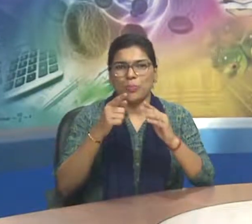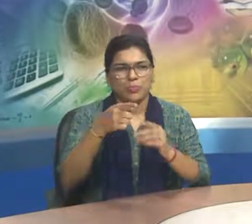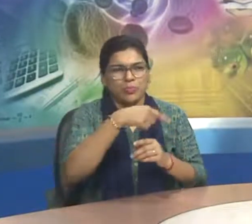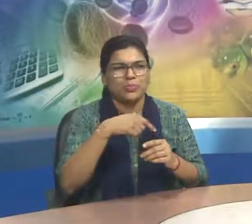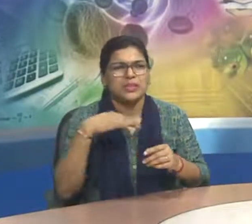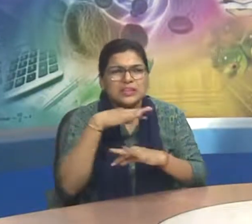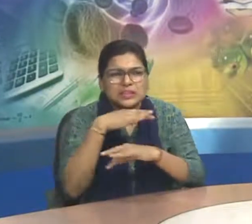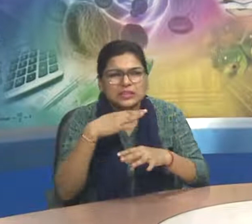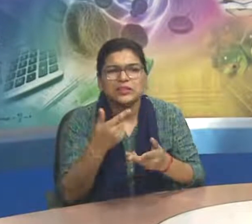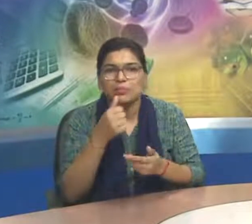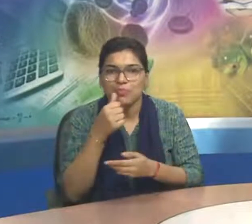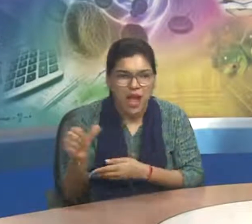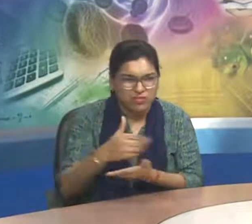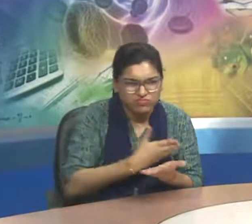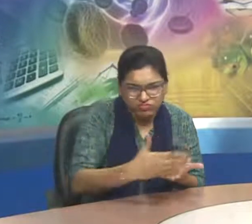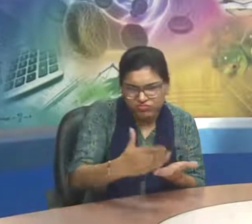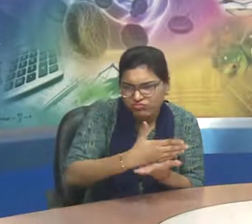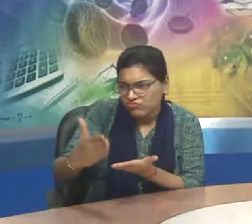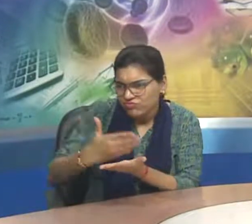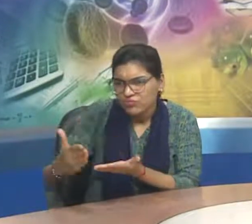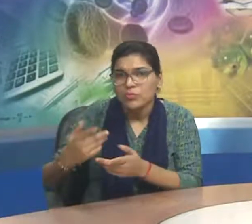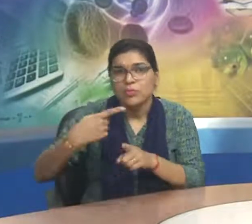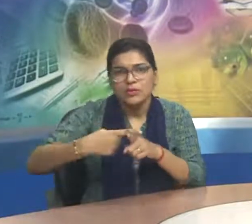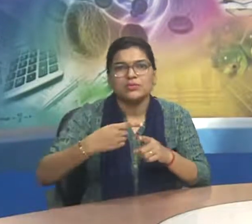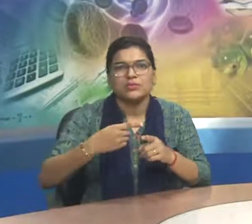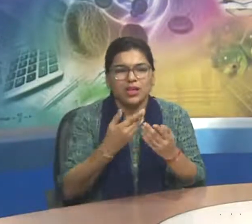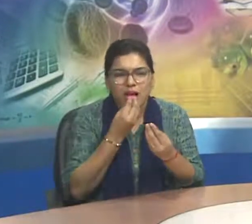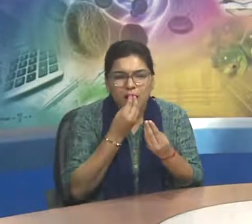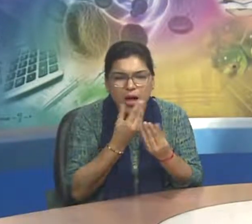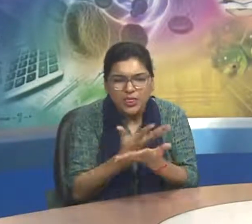for cleaning our home, we wash everything,